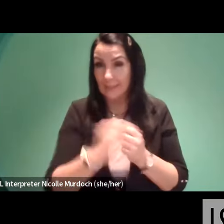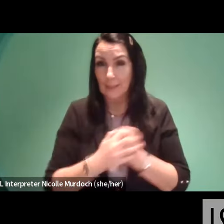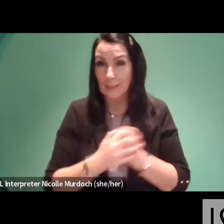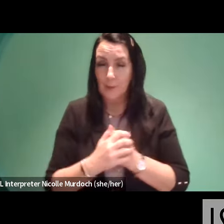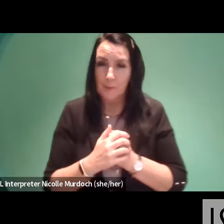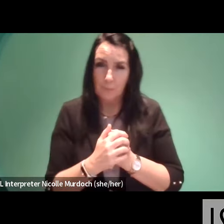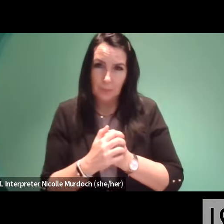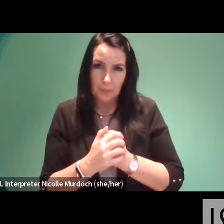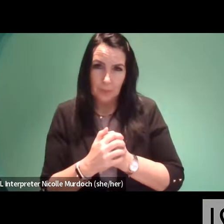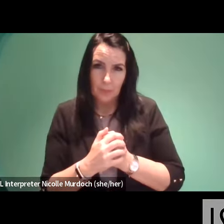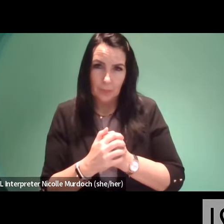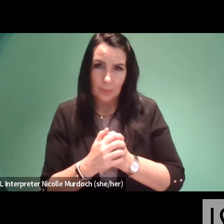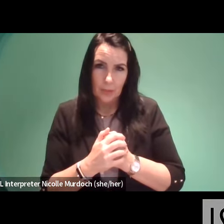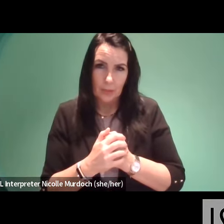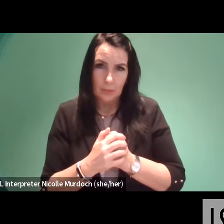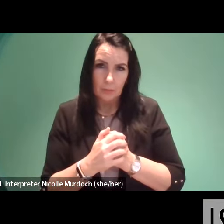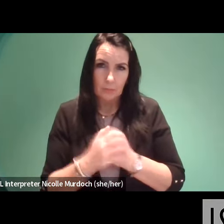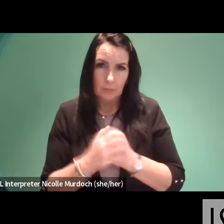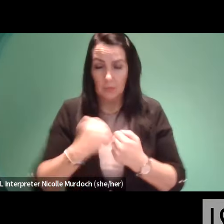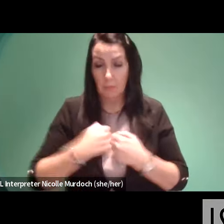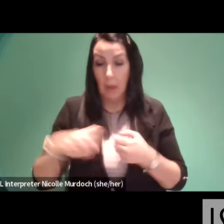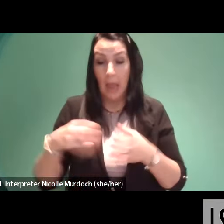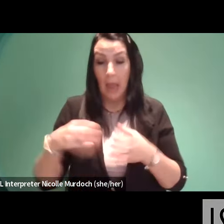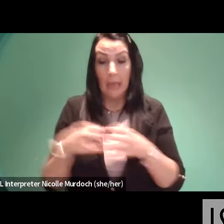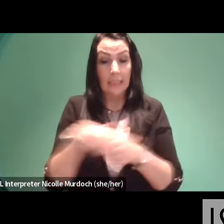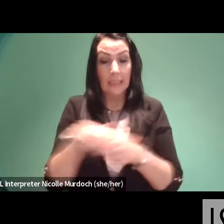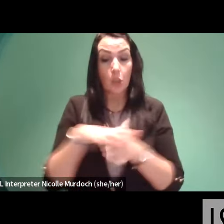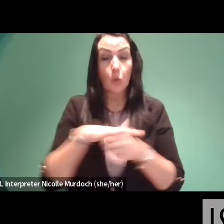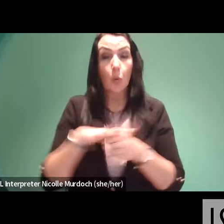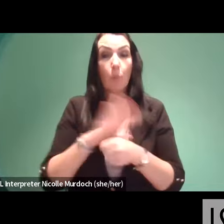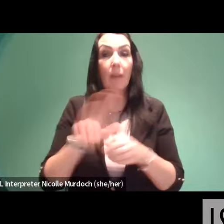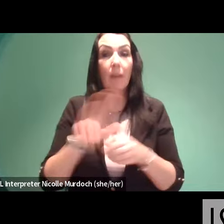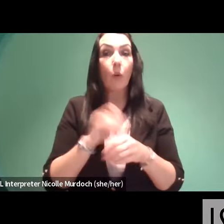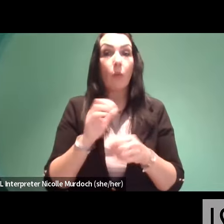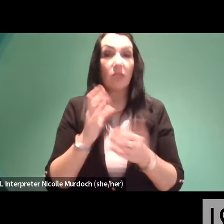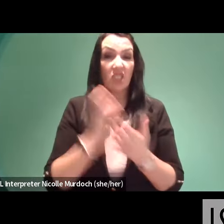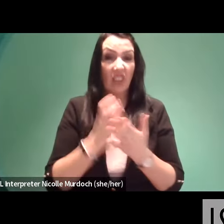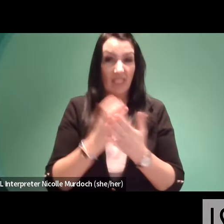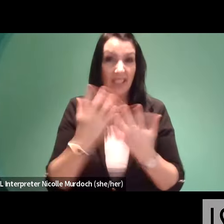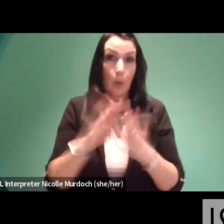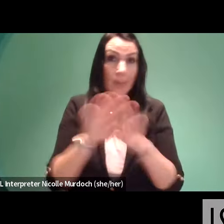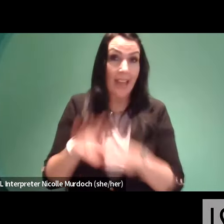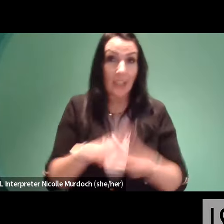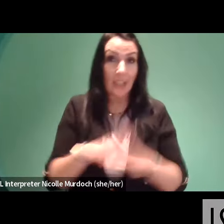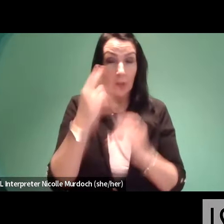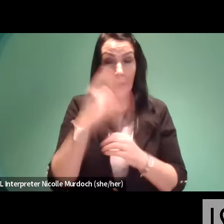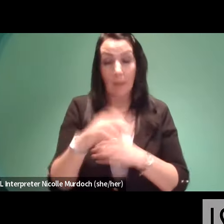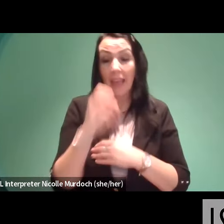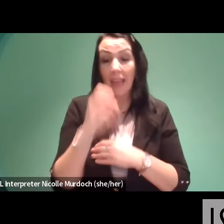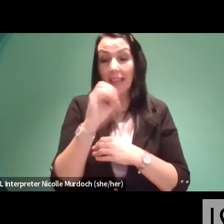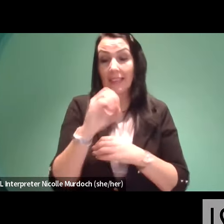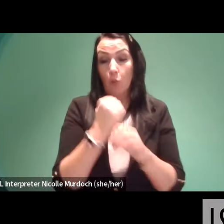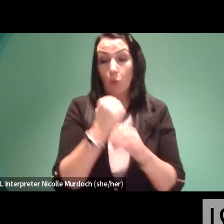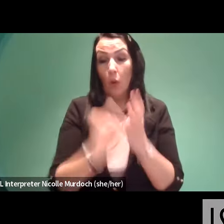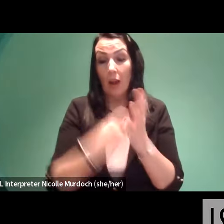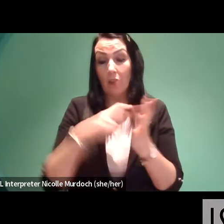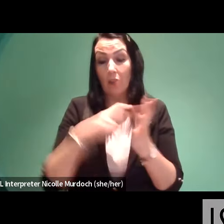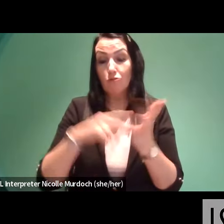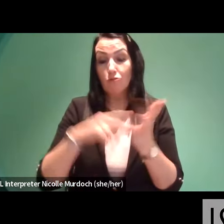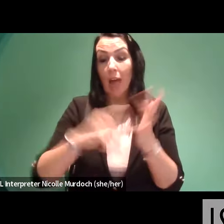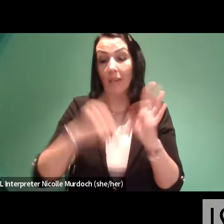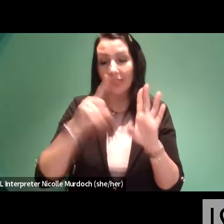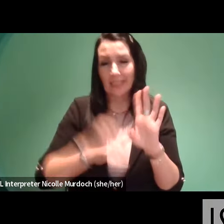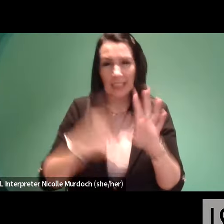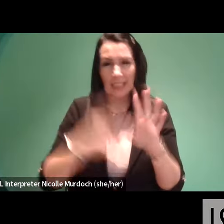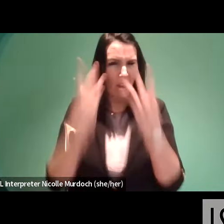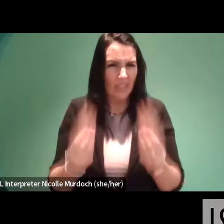You know, I involved in my own constituency in a charity, which is now a national charity called Zero Gravity. And what Zero Gravity does